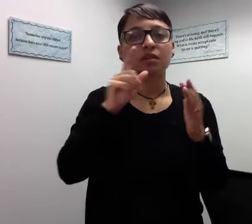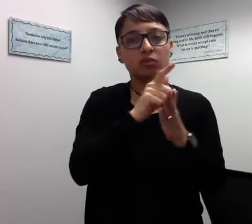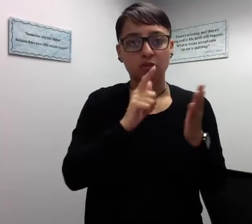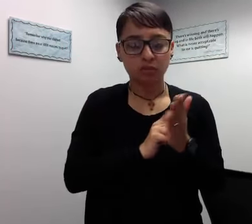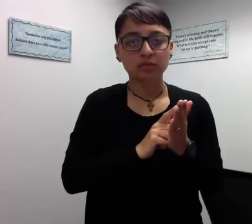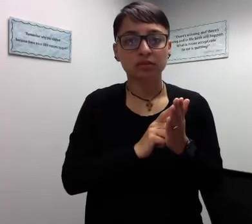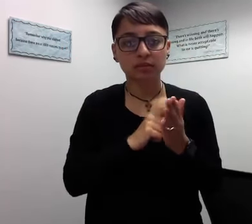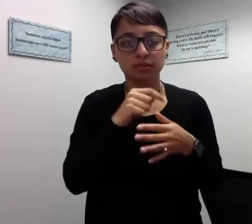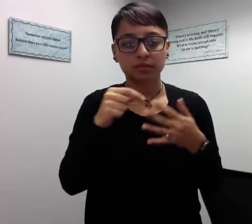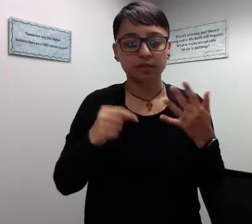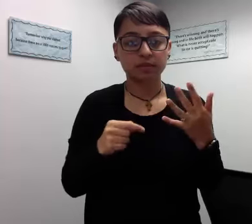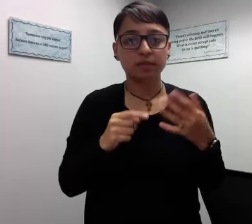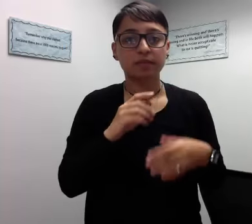special education law.